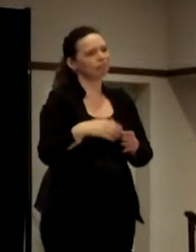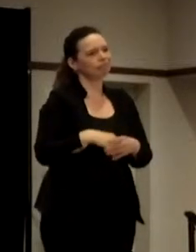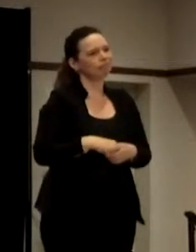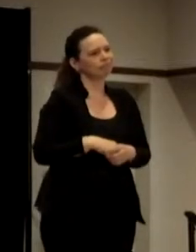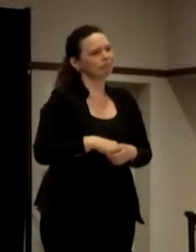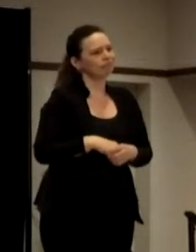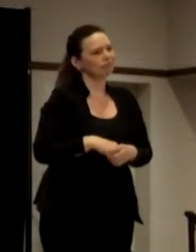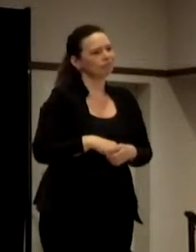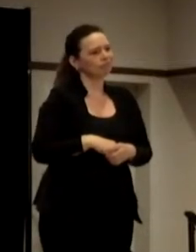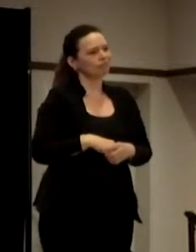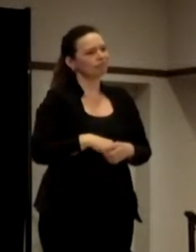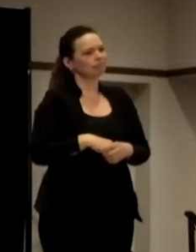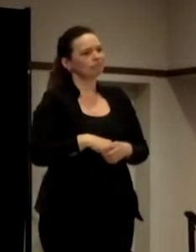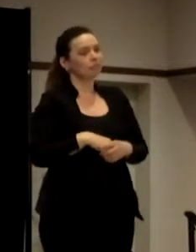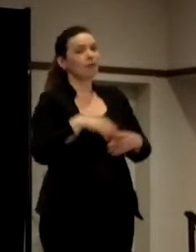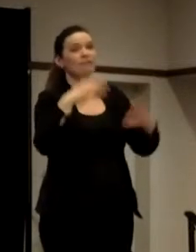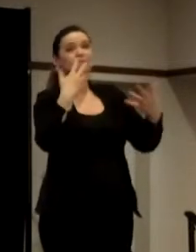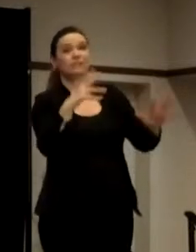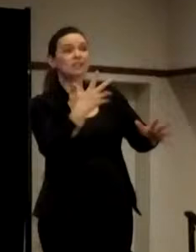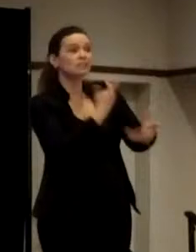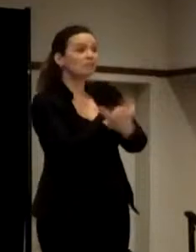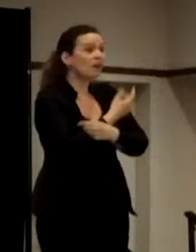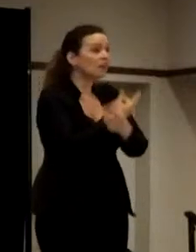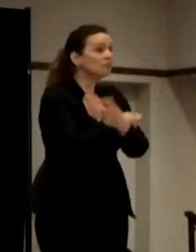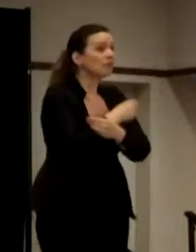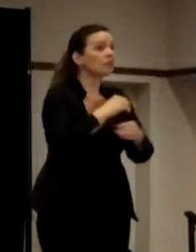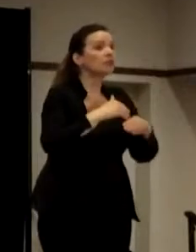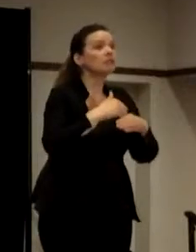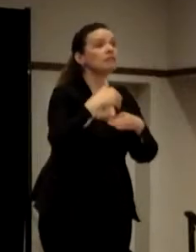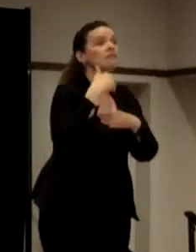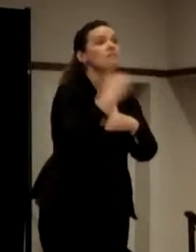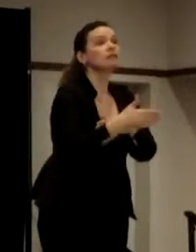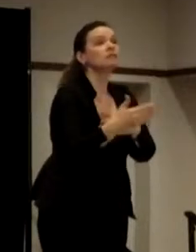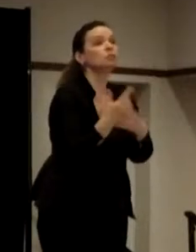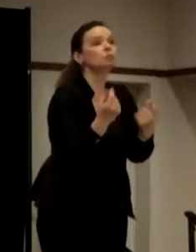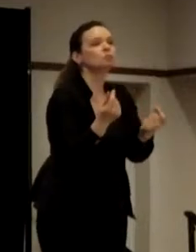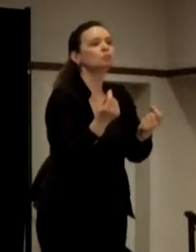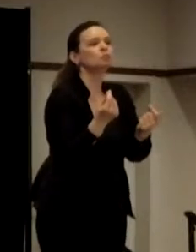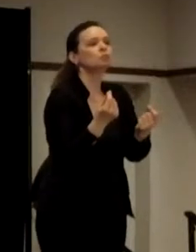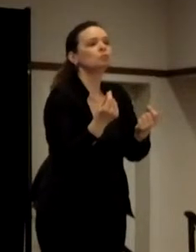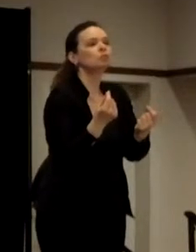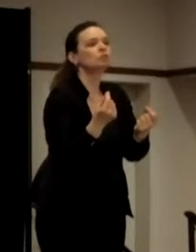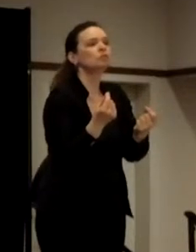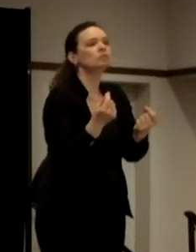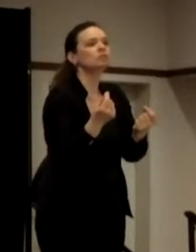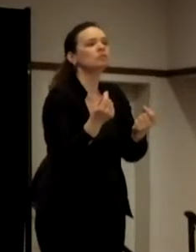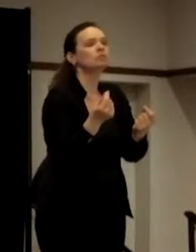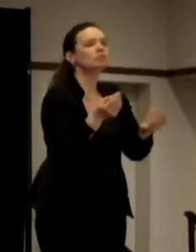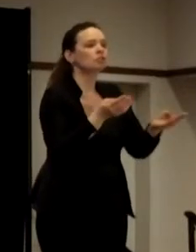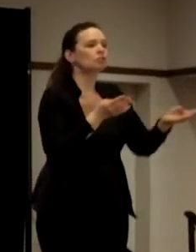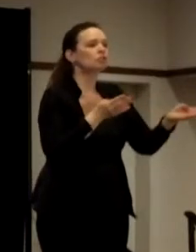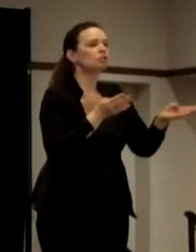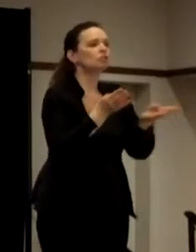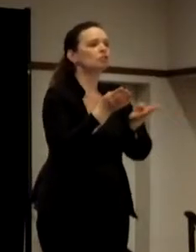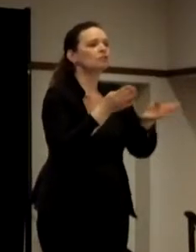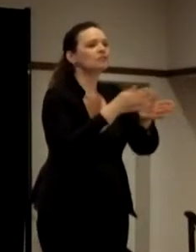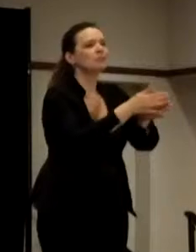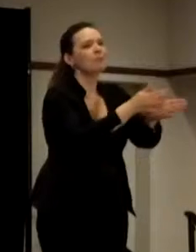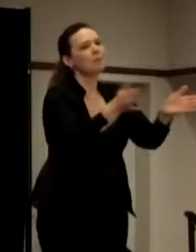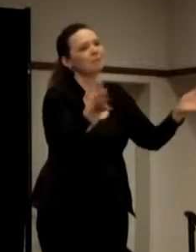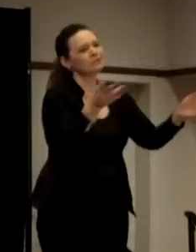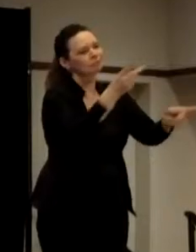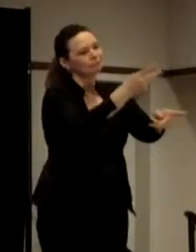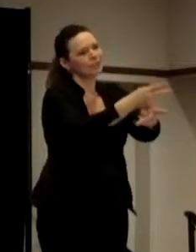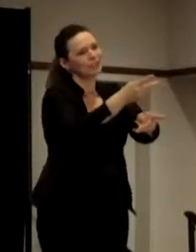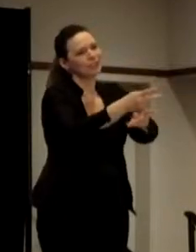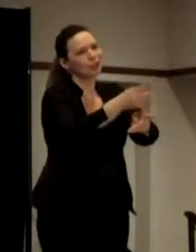with vaccinations, when we're helping lead the recovery for our region. On the homebound vaccine phone bank, which is new, we've